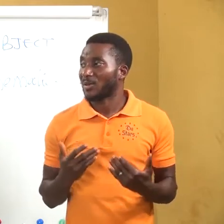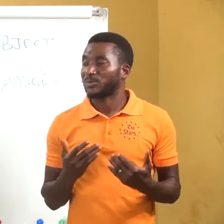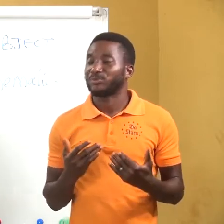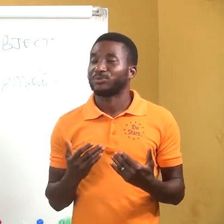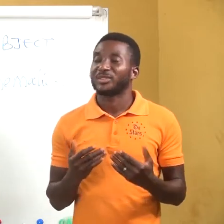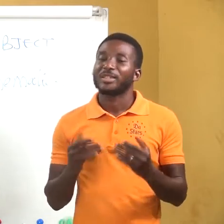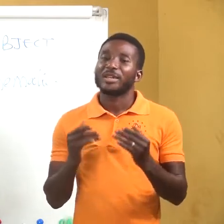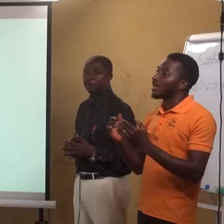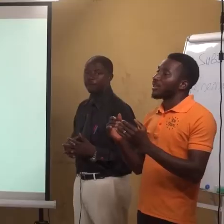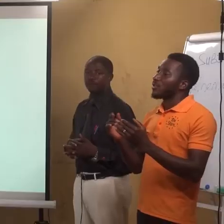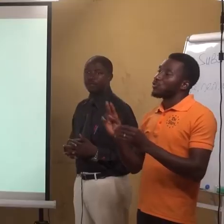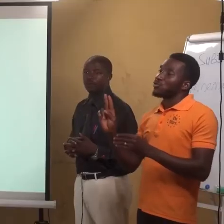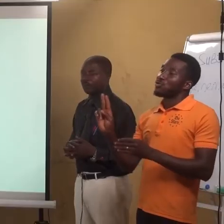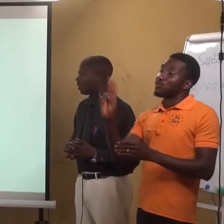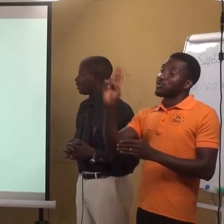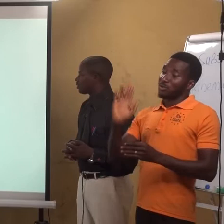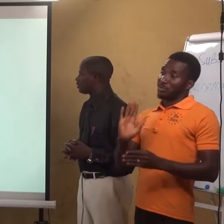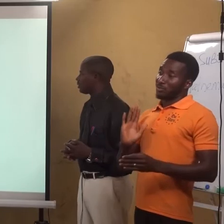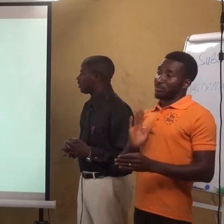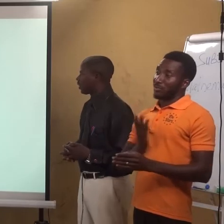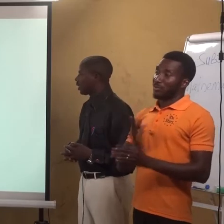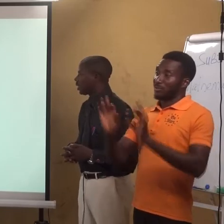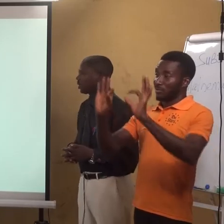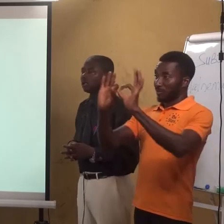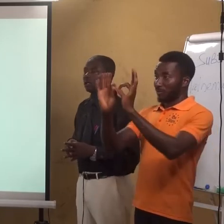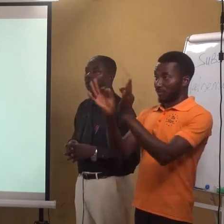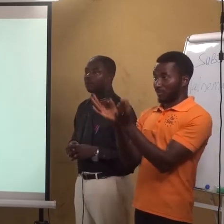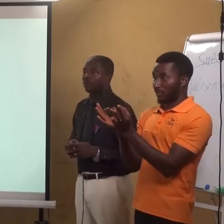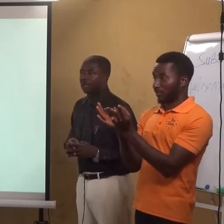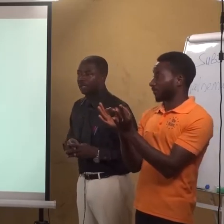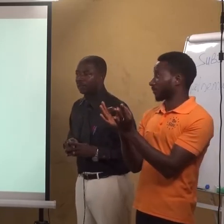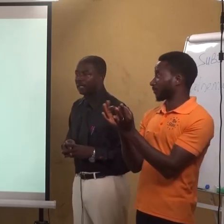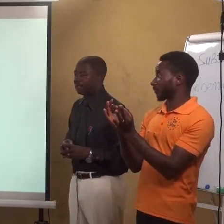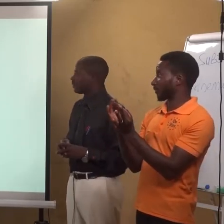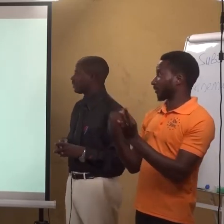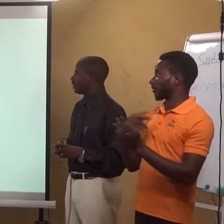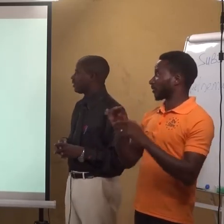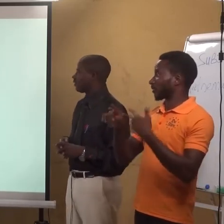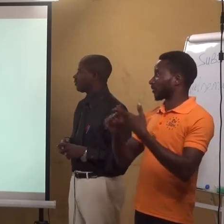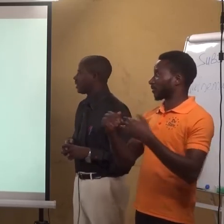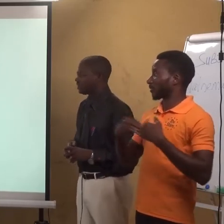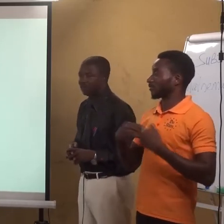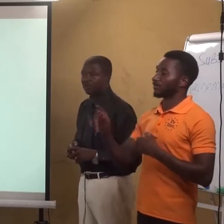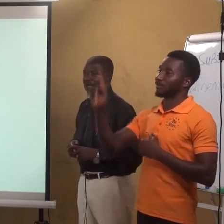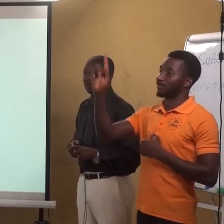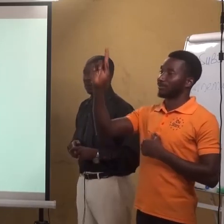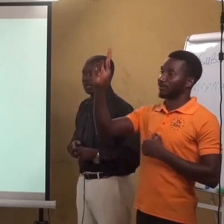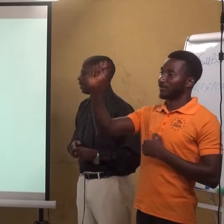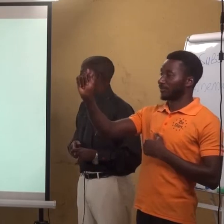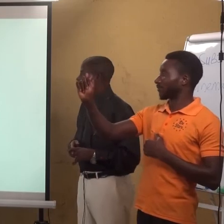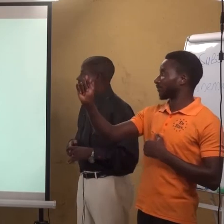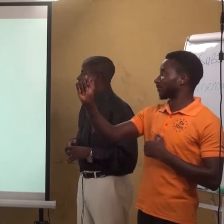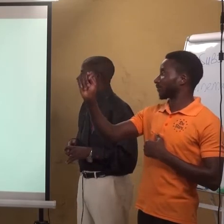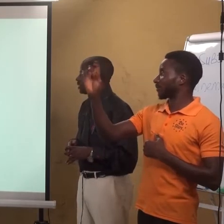7. So T7 will be equals to 3 open bracket minus 3 raised to the power 7 minus